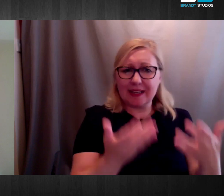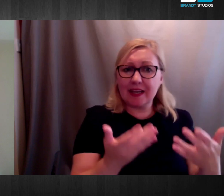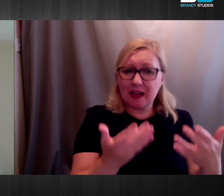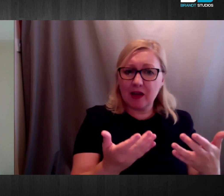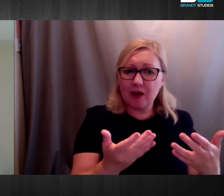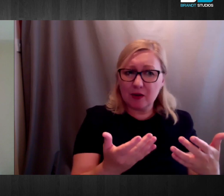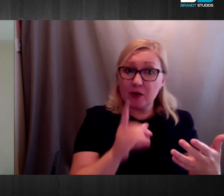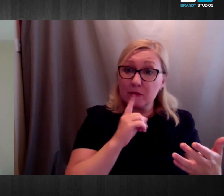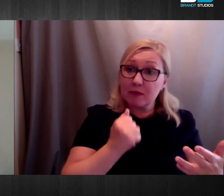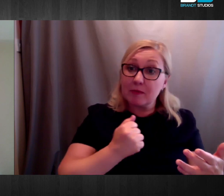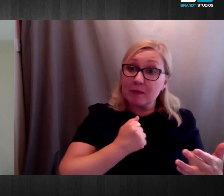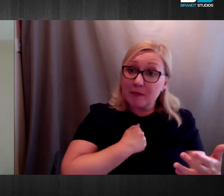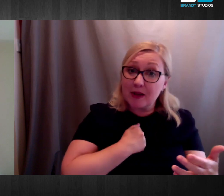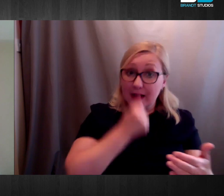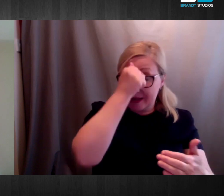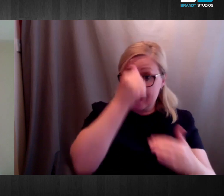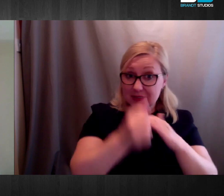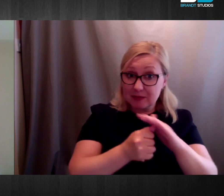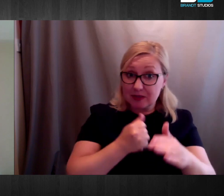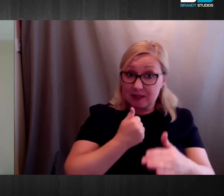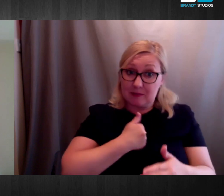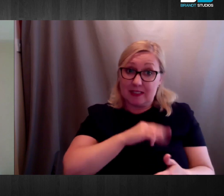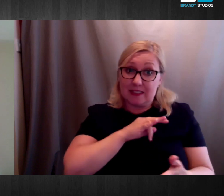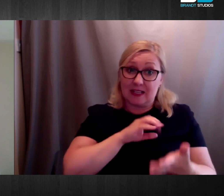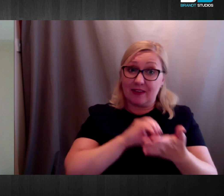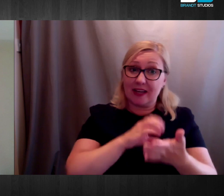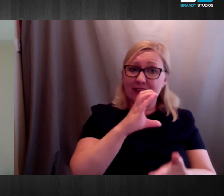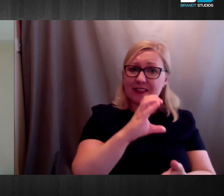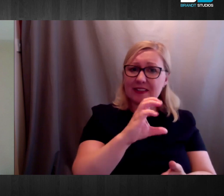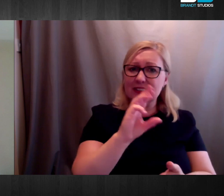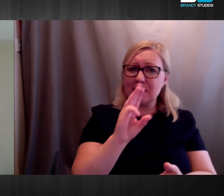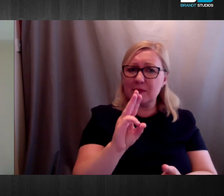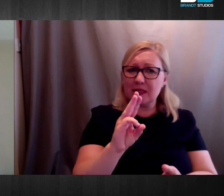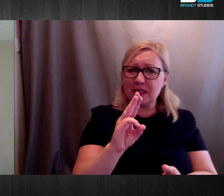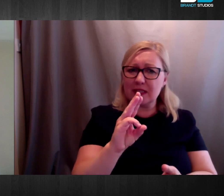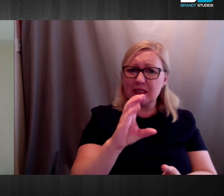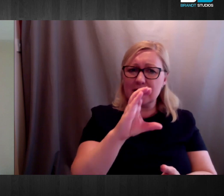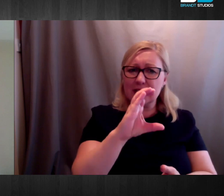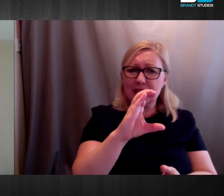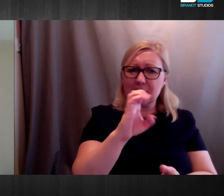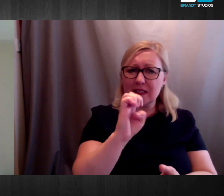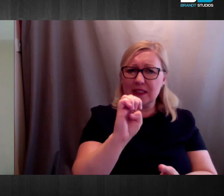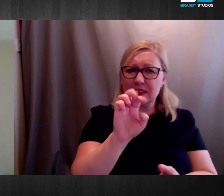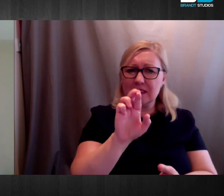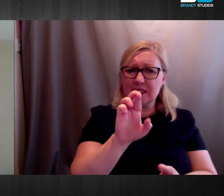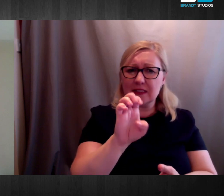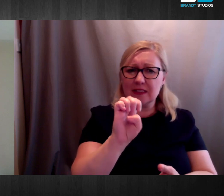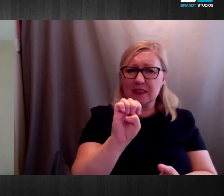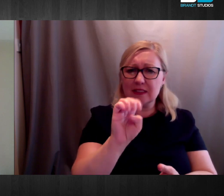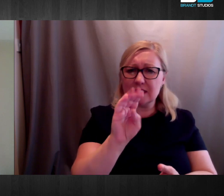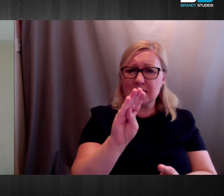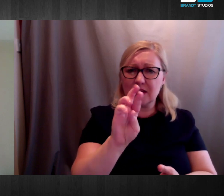cerebral palsy, which is a physical disability. So I've had to learn how to cope with lack of